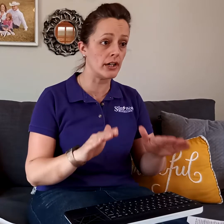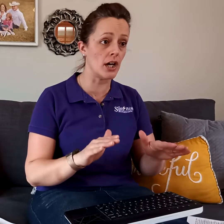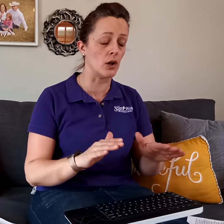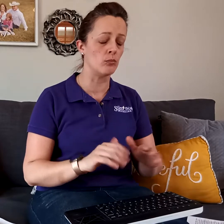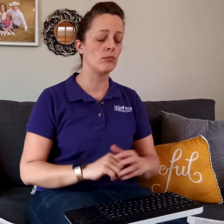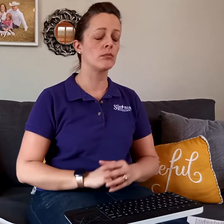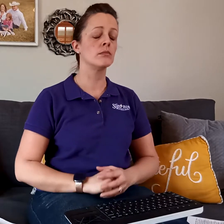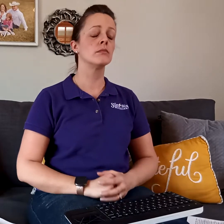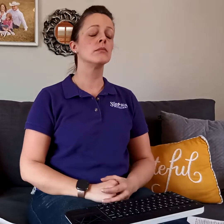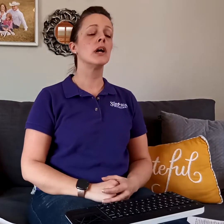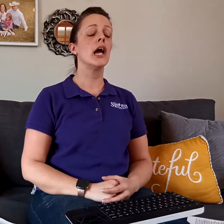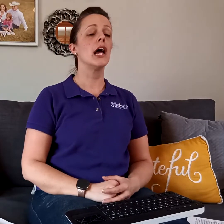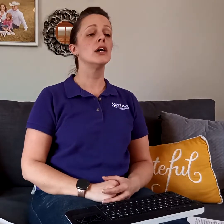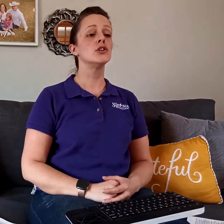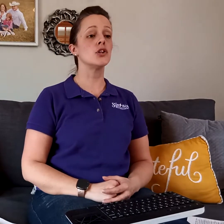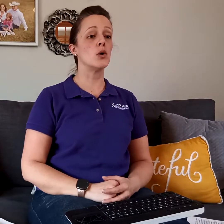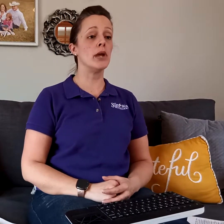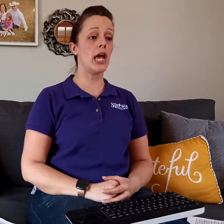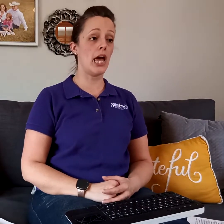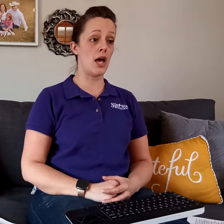dull. Show me M.